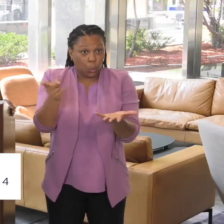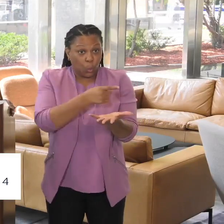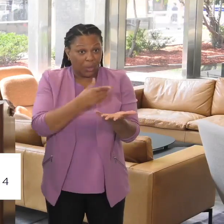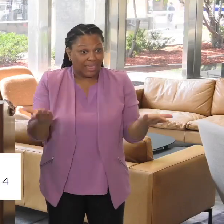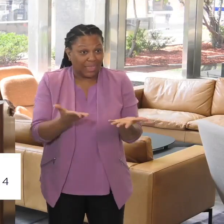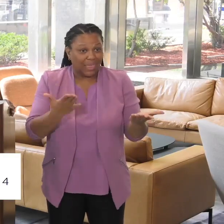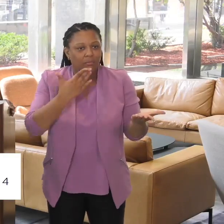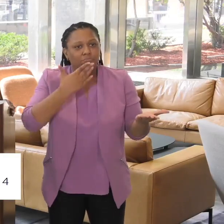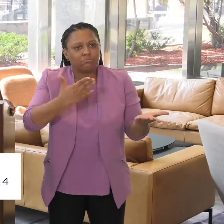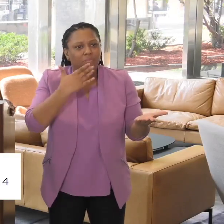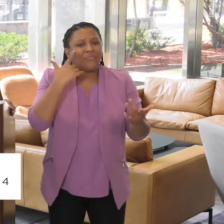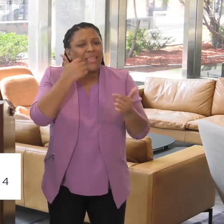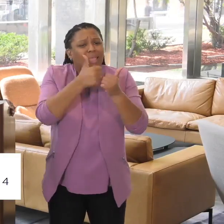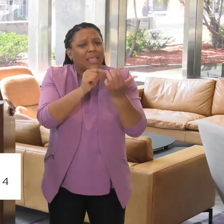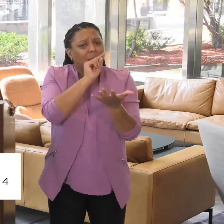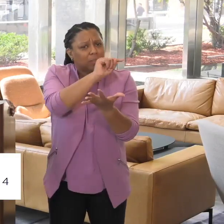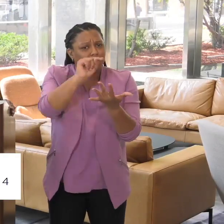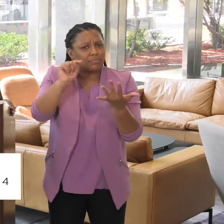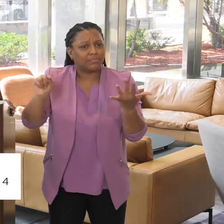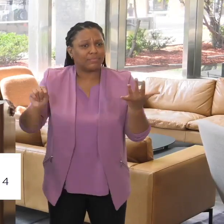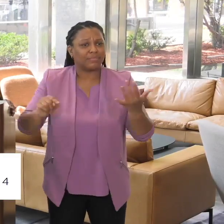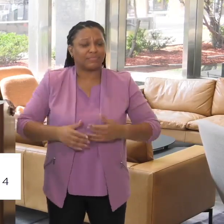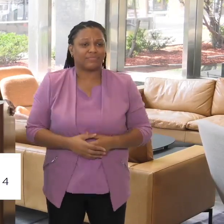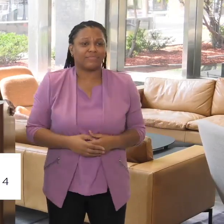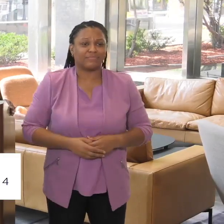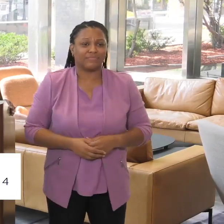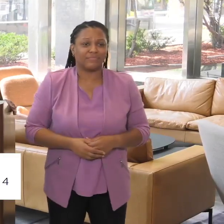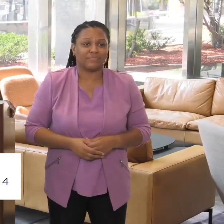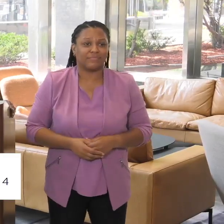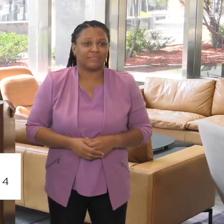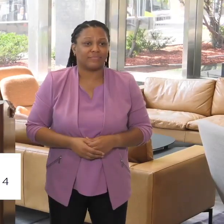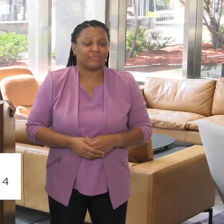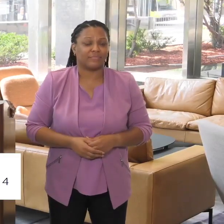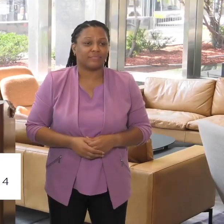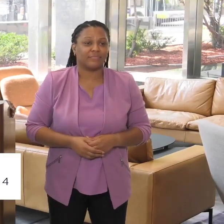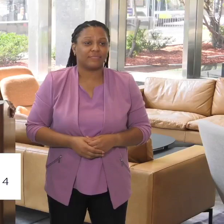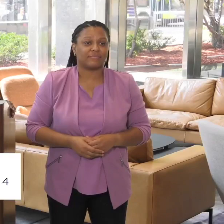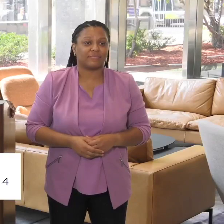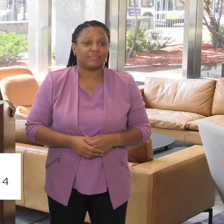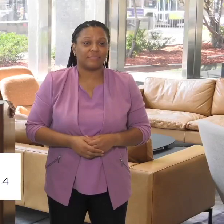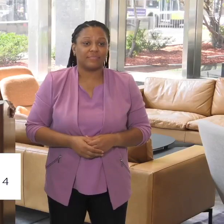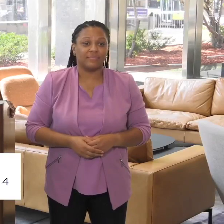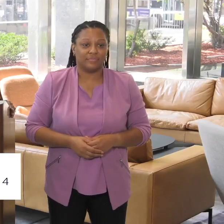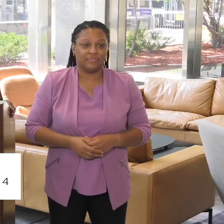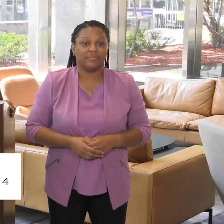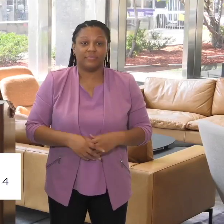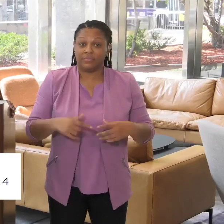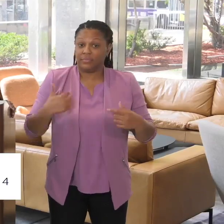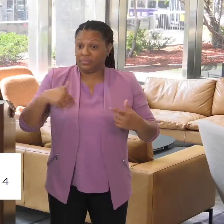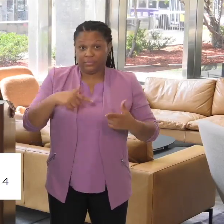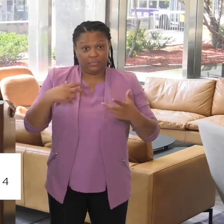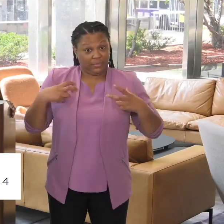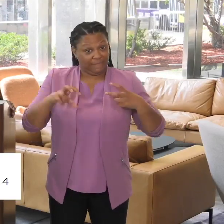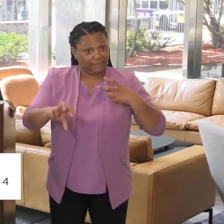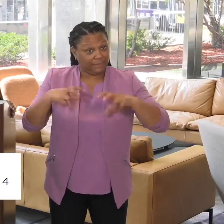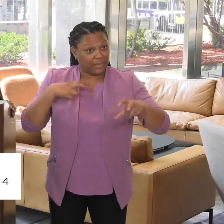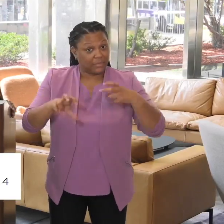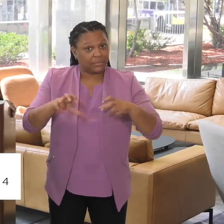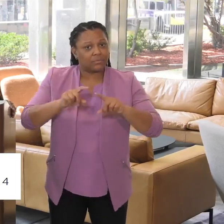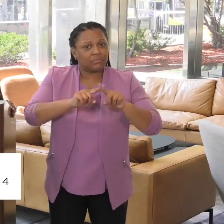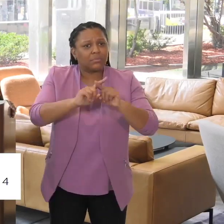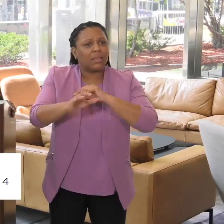and every one of you. These investments align with our county's strategic priority